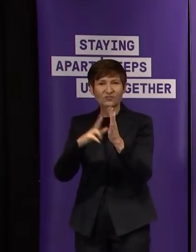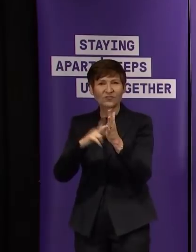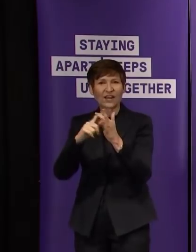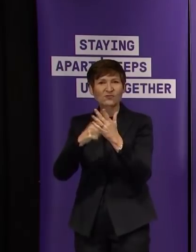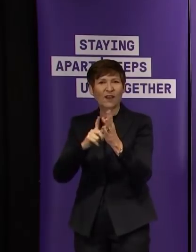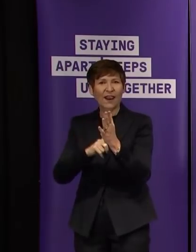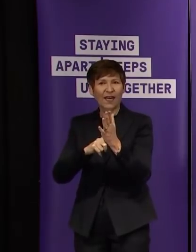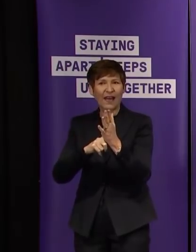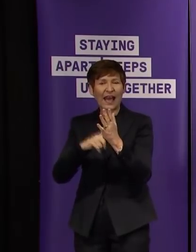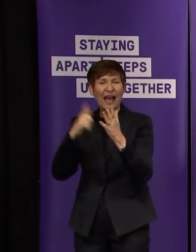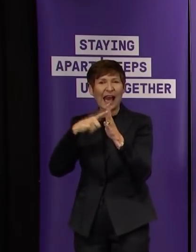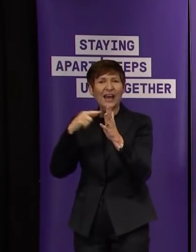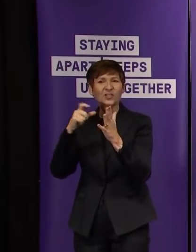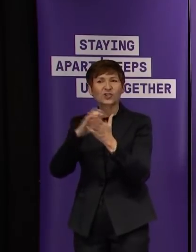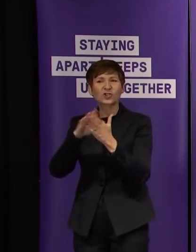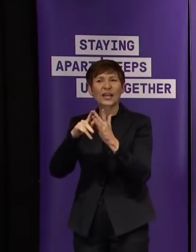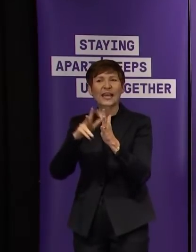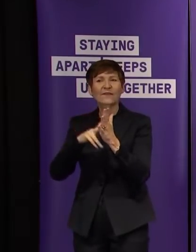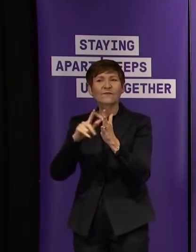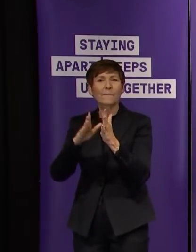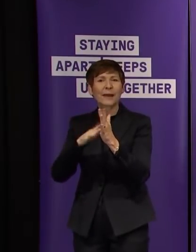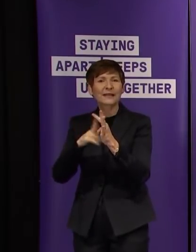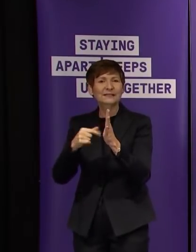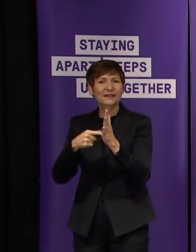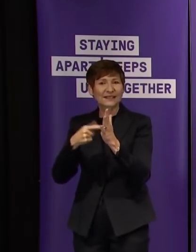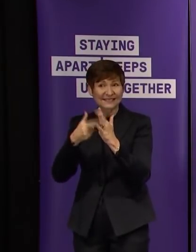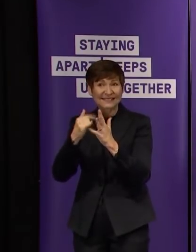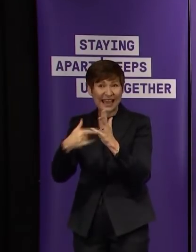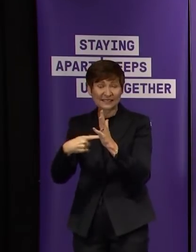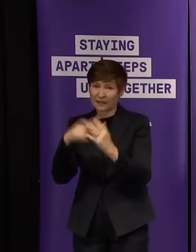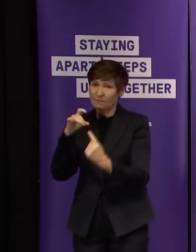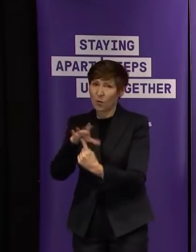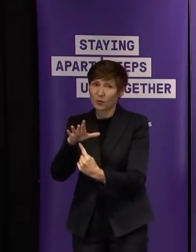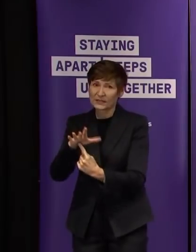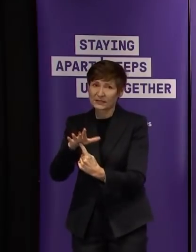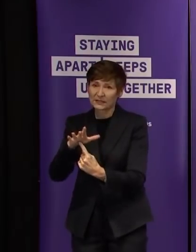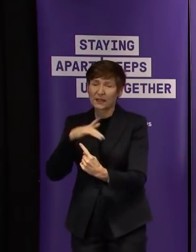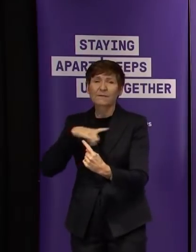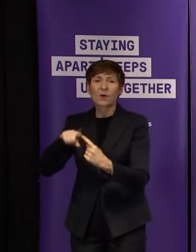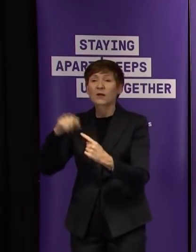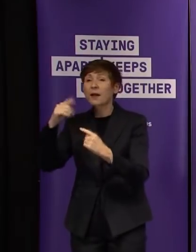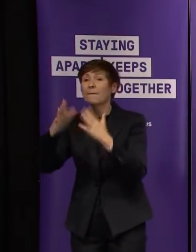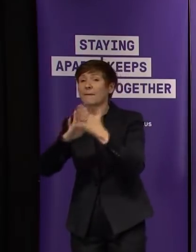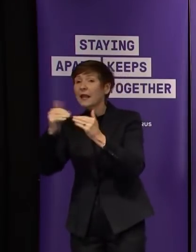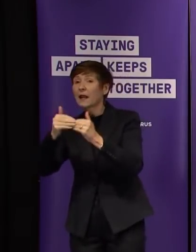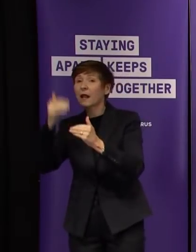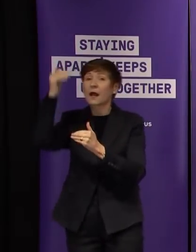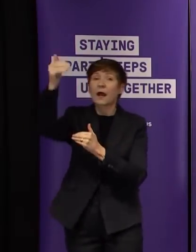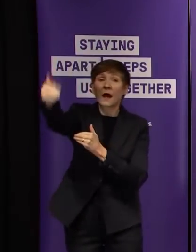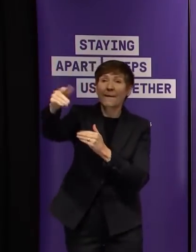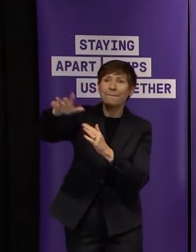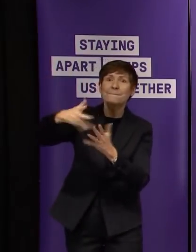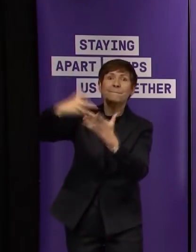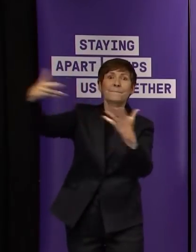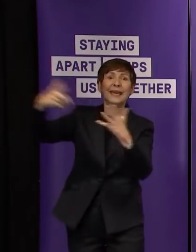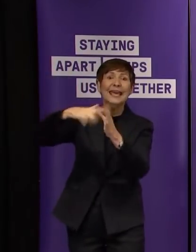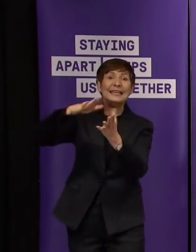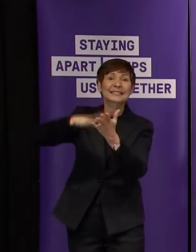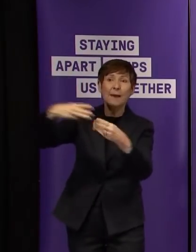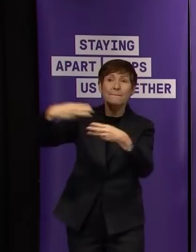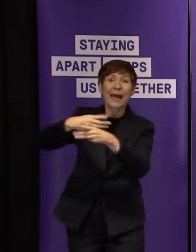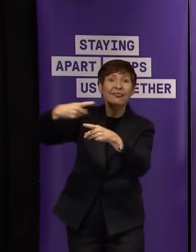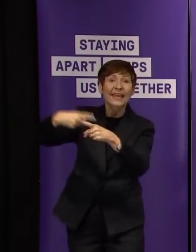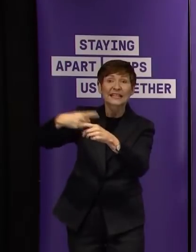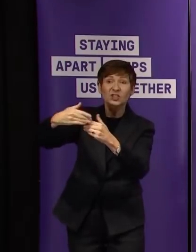assessment to moderate the VCE scores. So the GAT will definitely happen on the Wednesday of that week. And